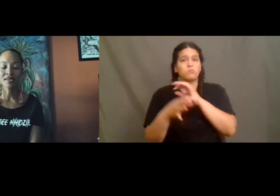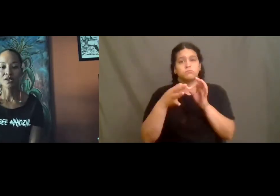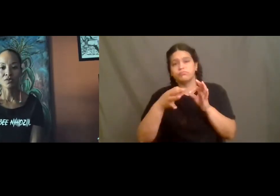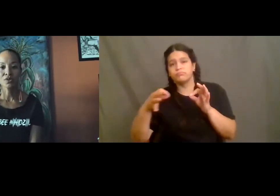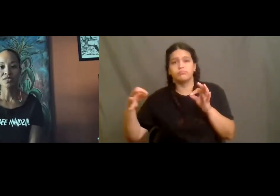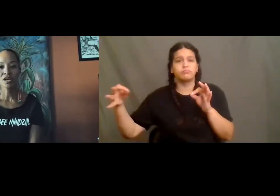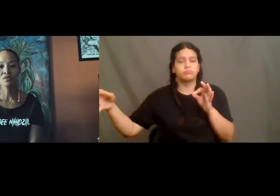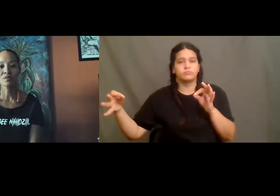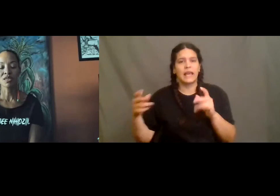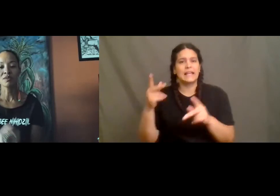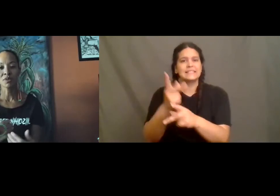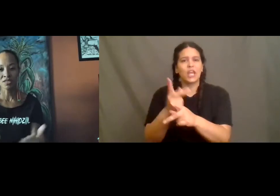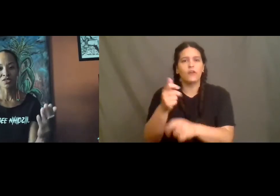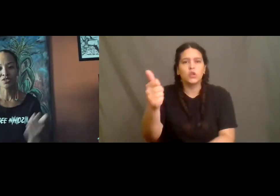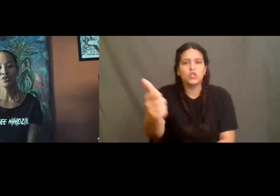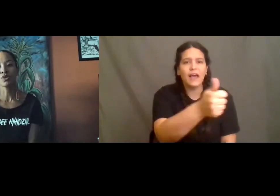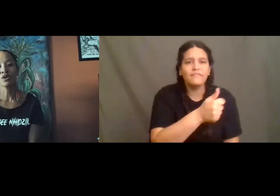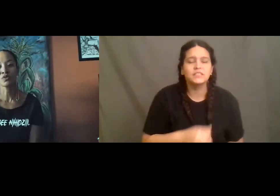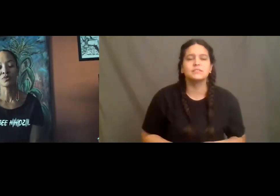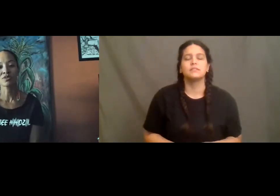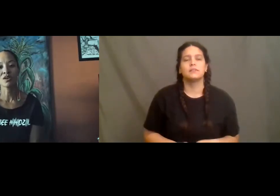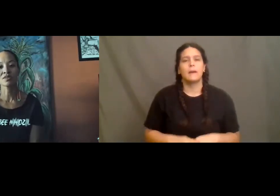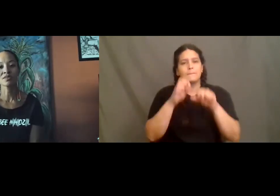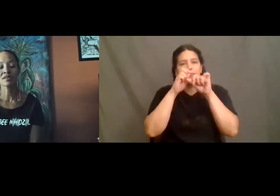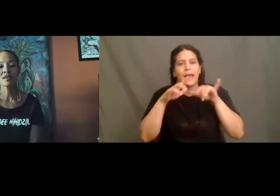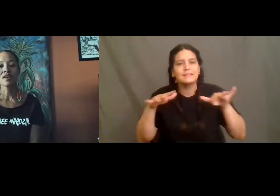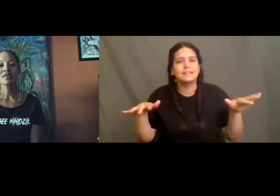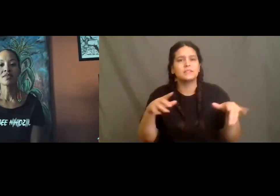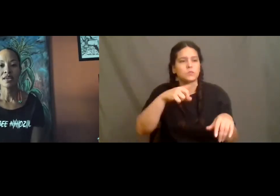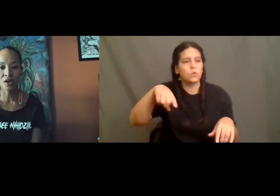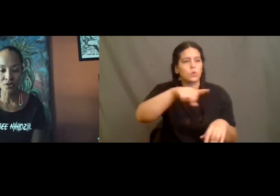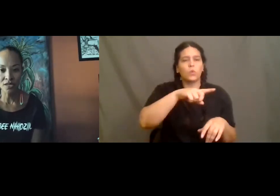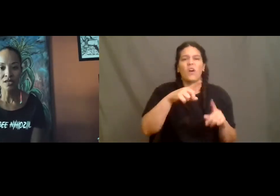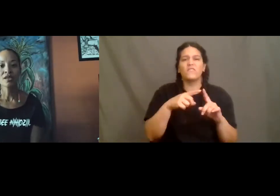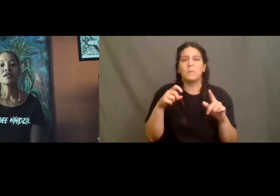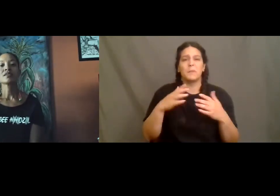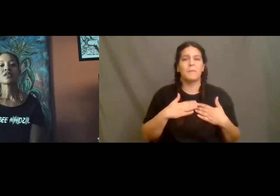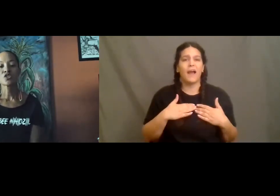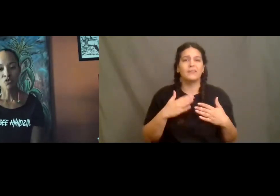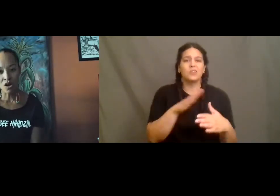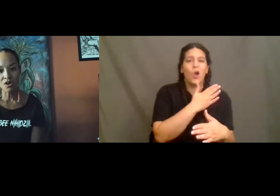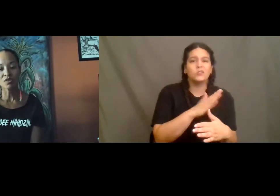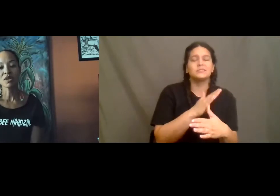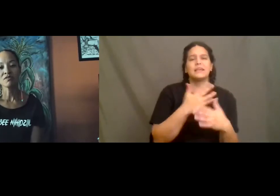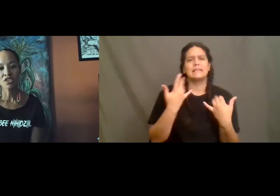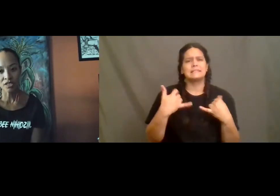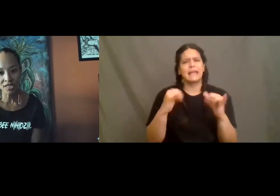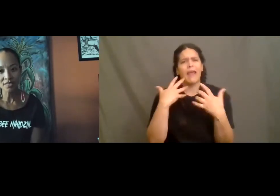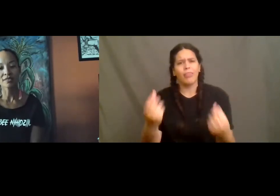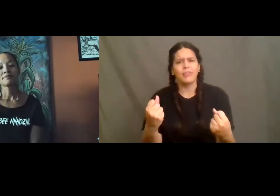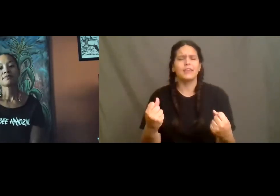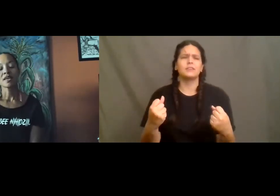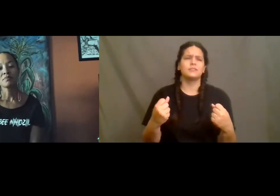Take care of yourselves. Many blessings to you all from the songs and stay healthy. Stay strong, remain